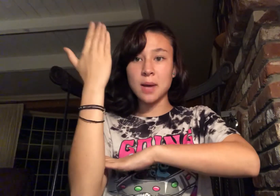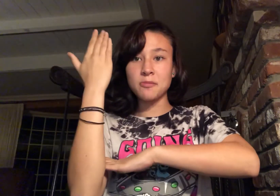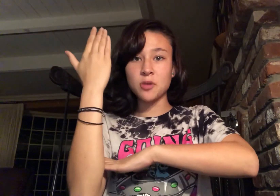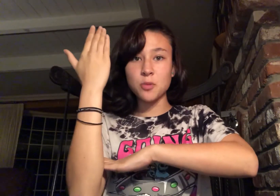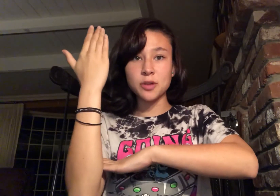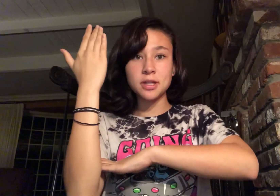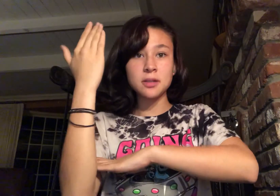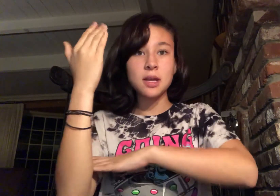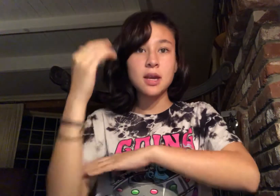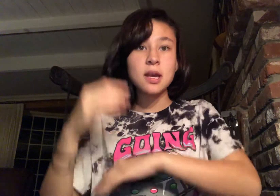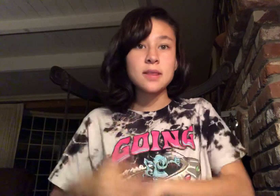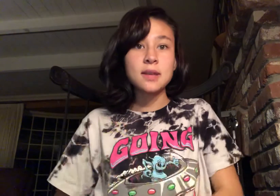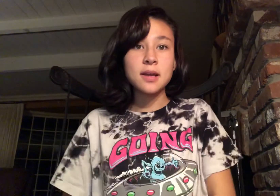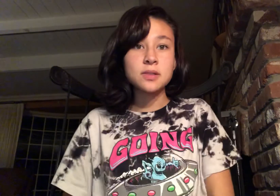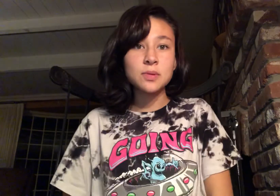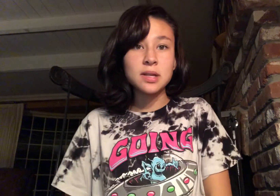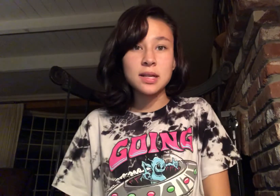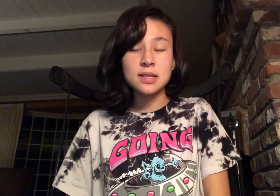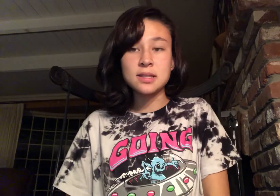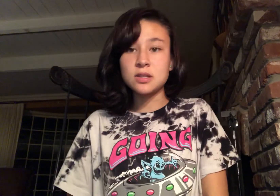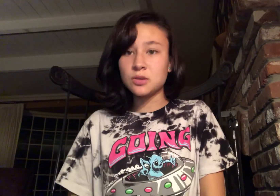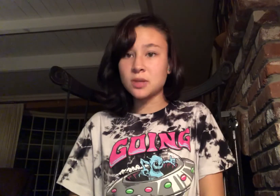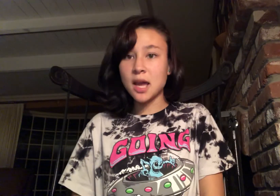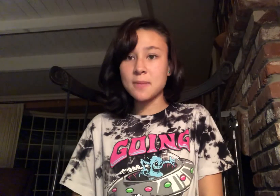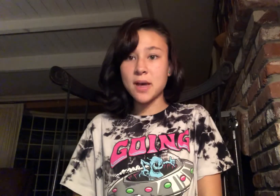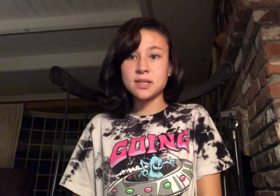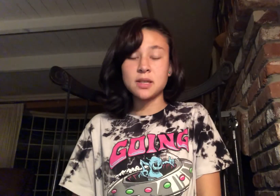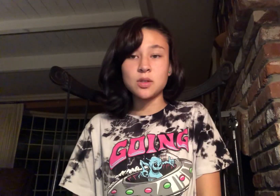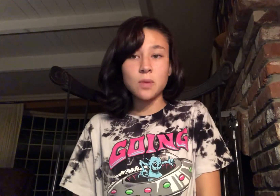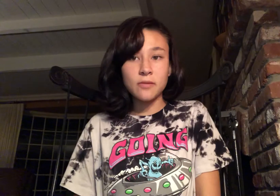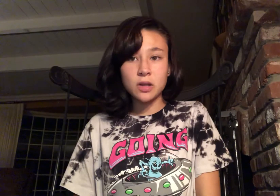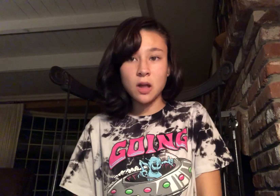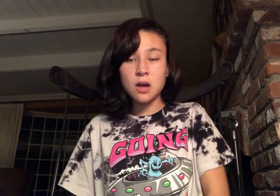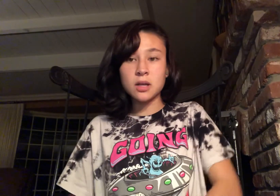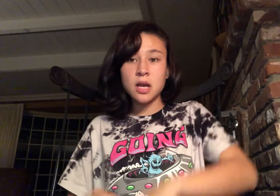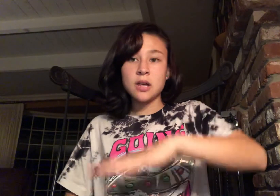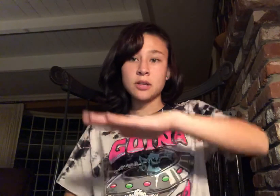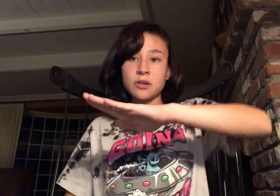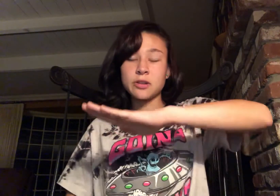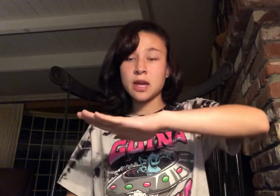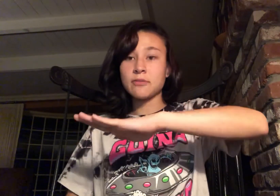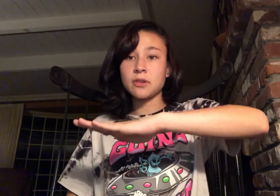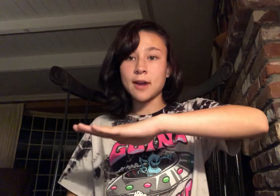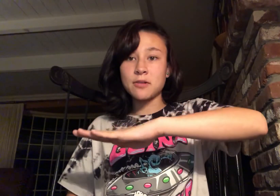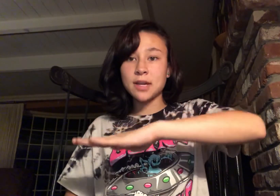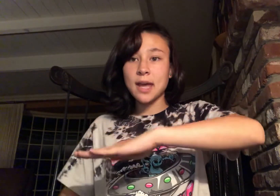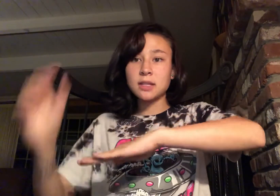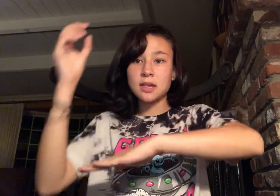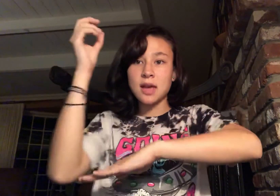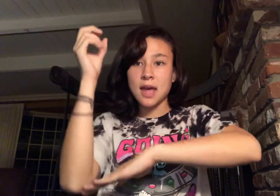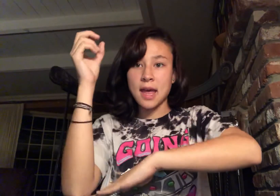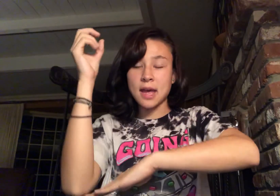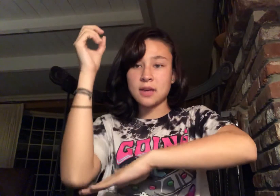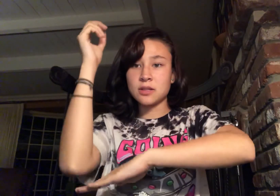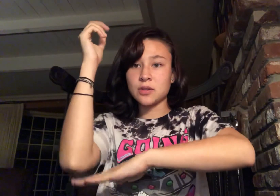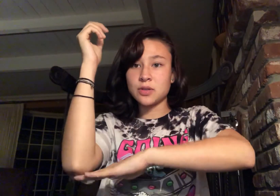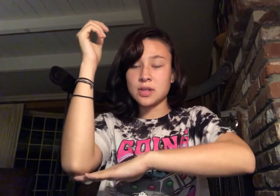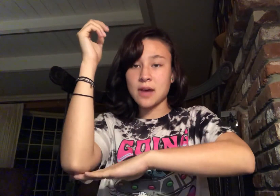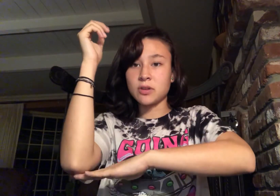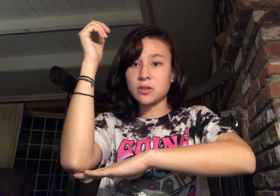for morning. The next one is noontime, as in 12 o'clock. You're going to have the ground again, and you're going to have your